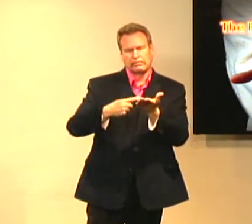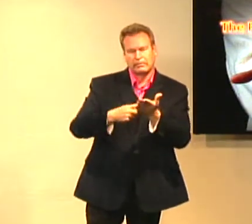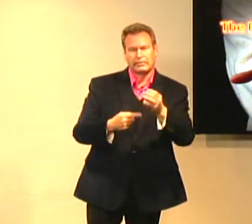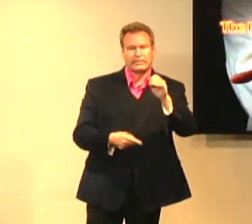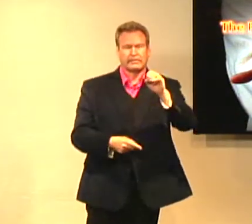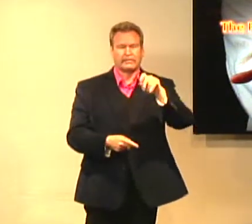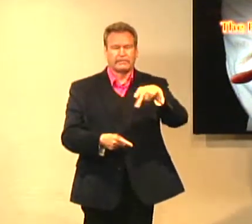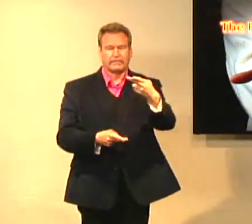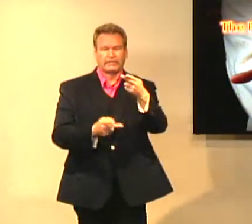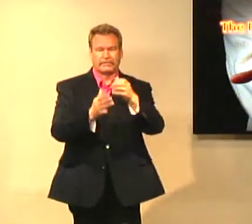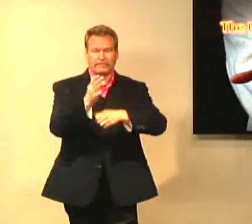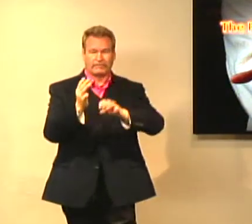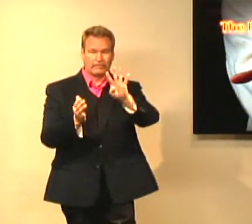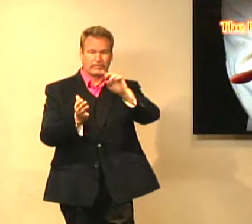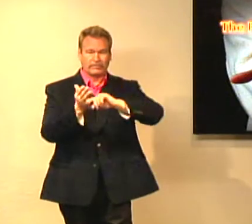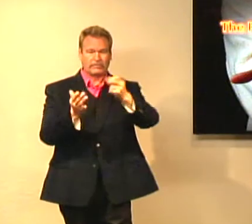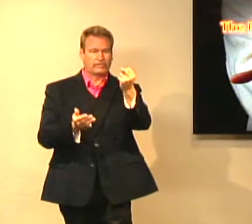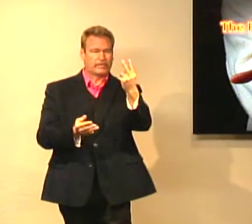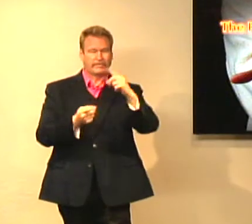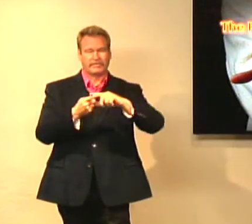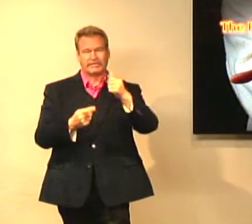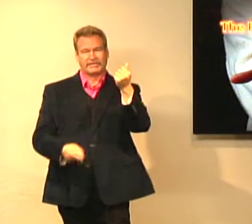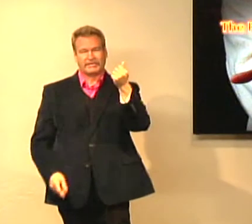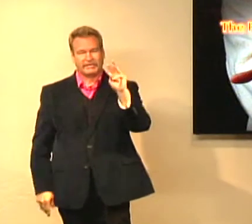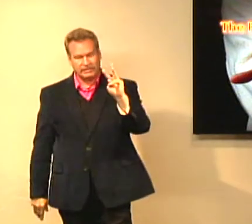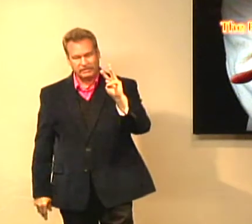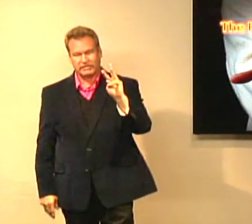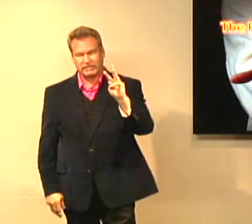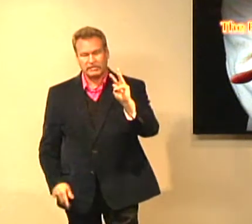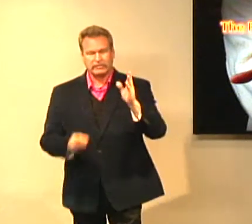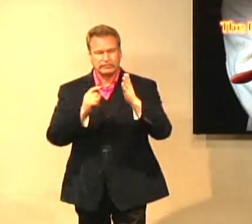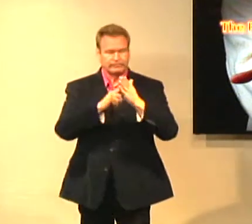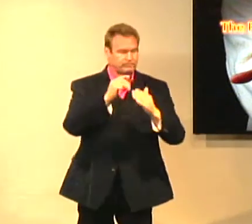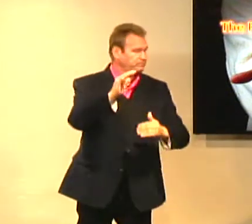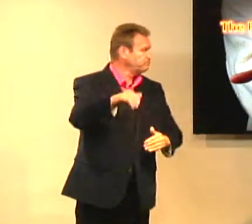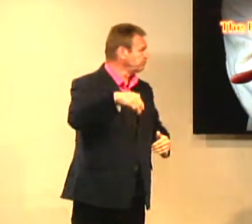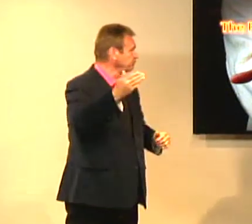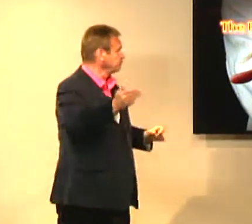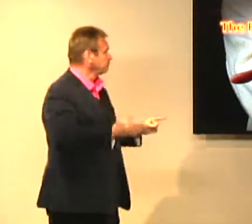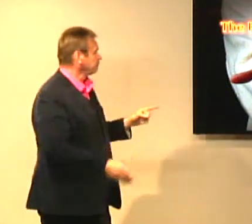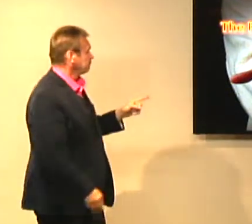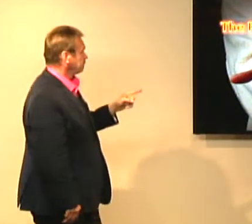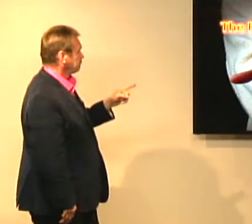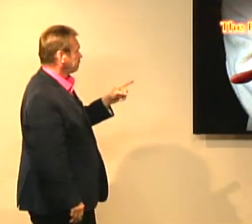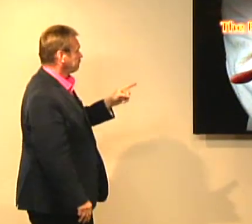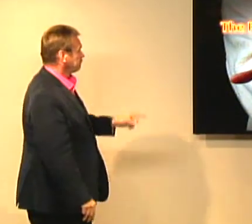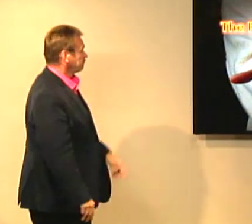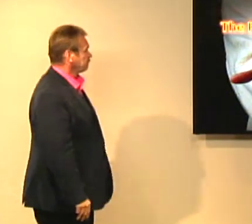So this is a really important part. So Ephesians 4, 12 through 16.